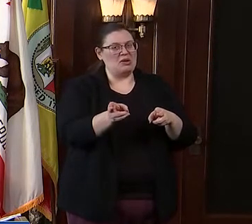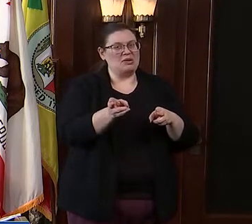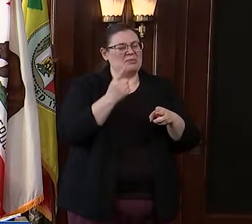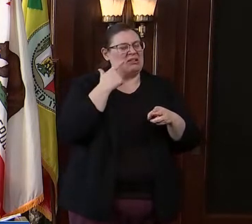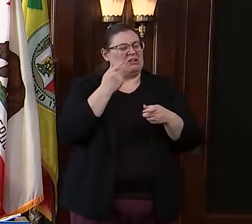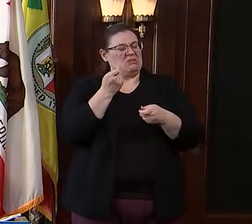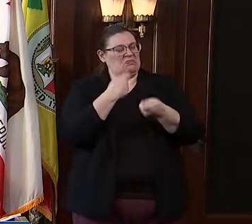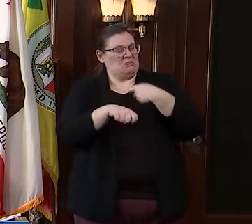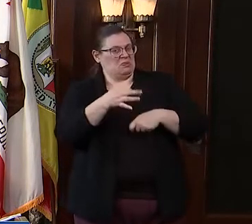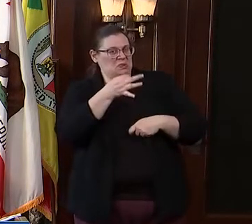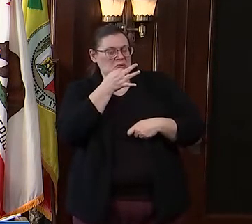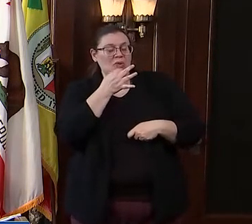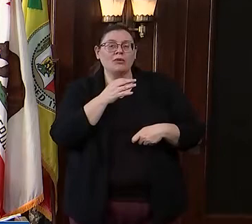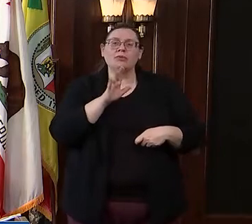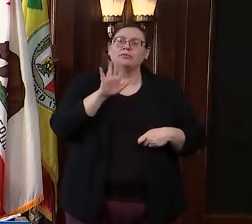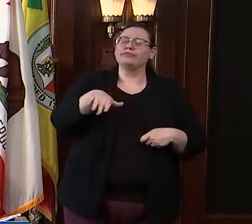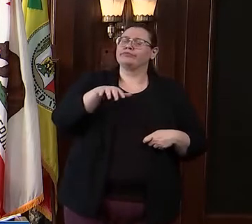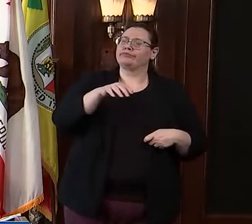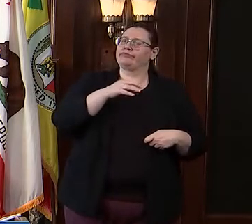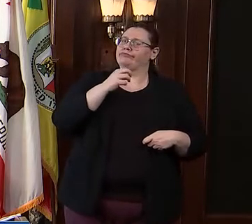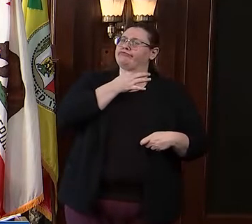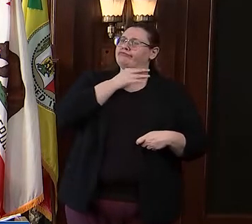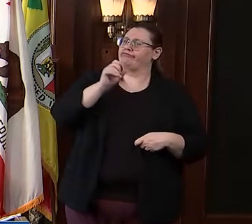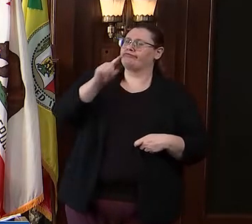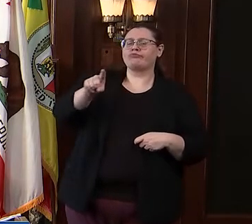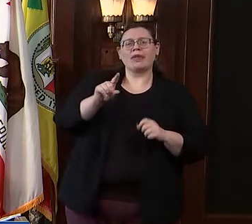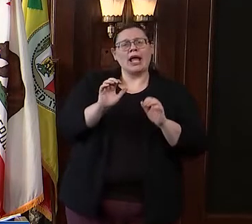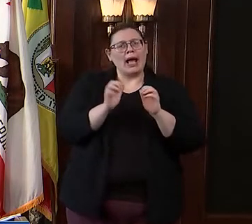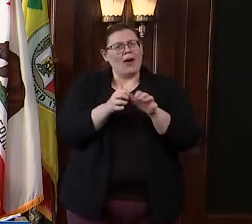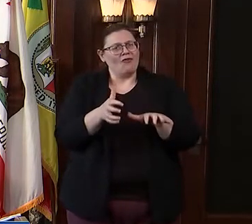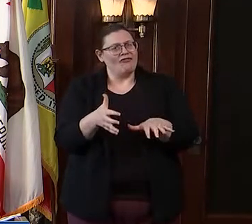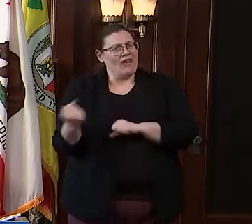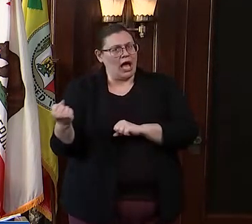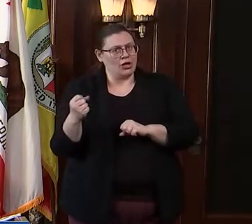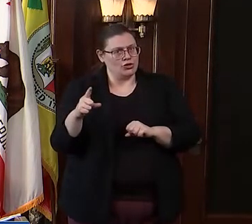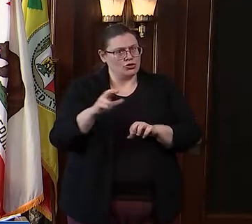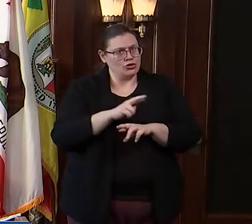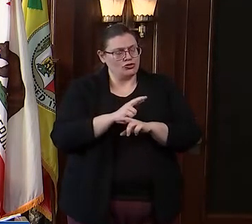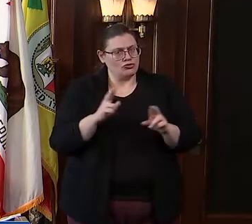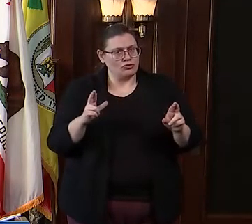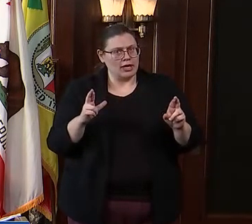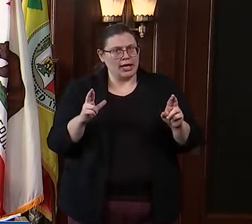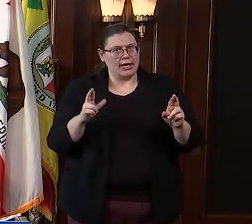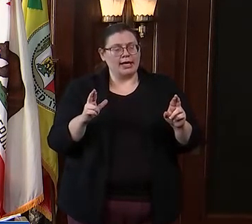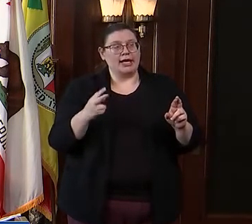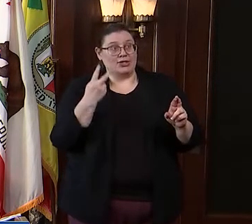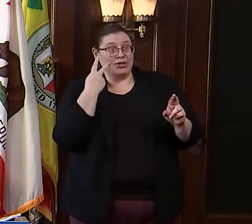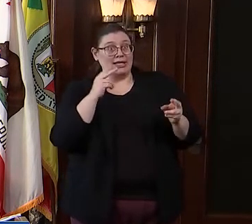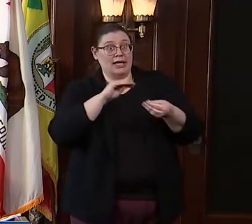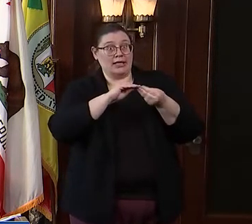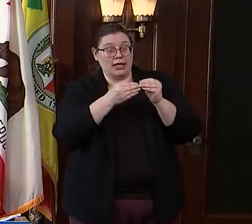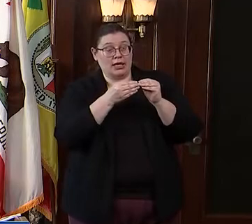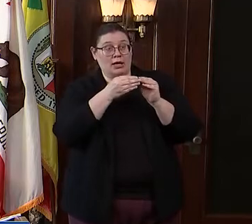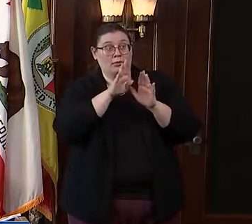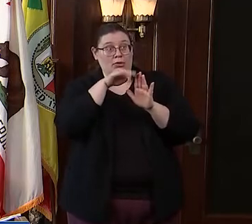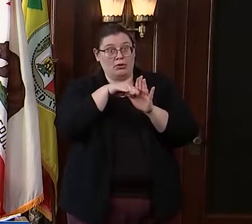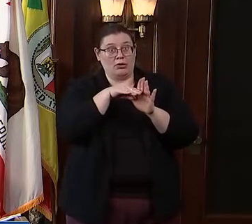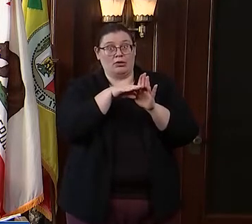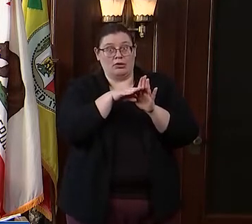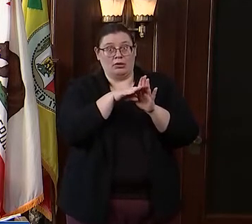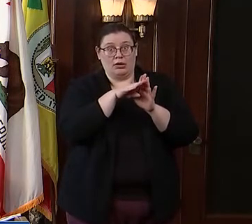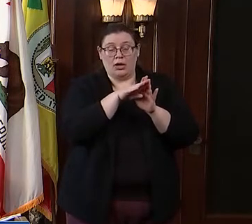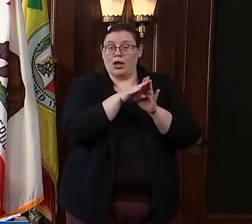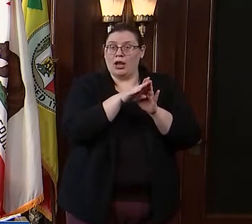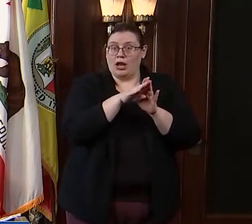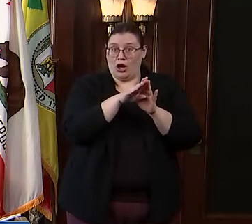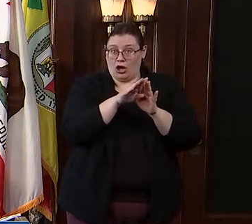6th. Yep. Mayor Garcetti, how quickly are you prepared as you watch the numbers come back to pull